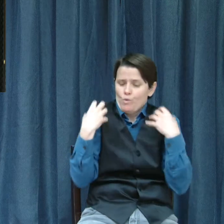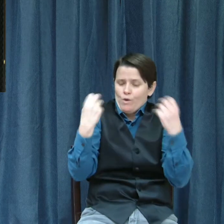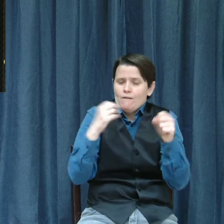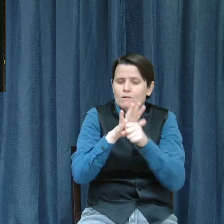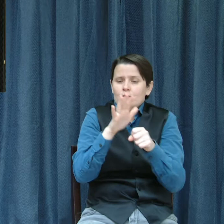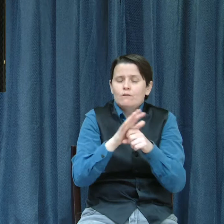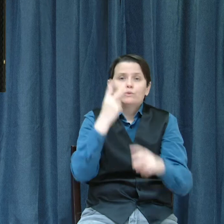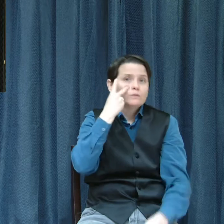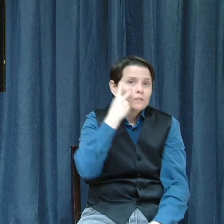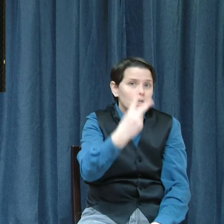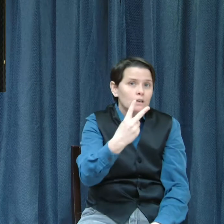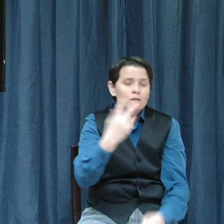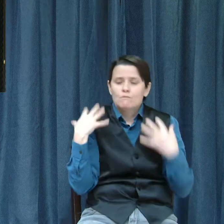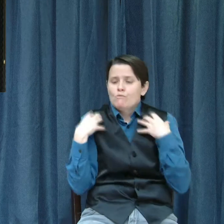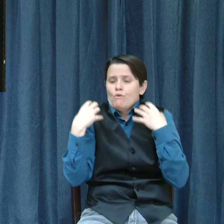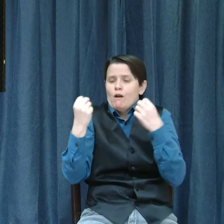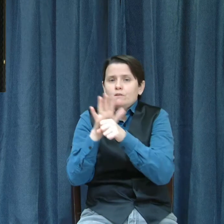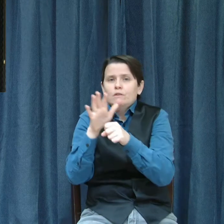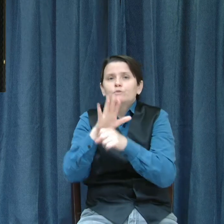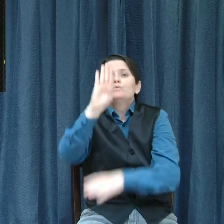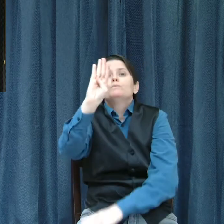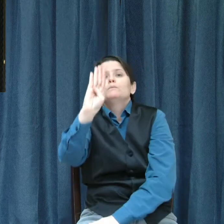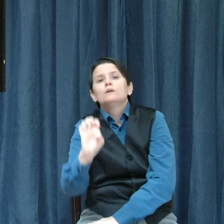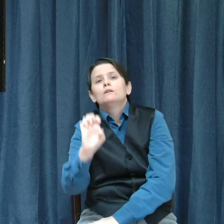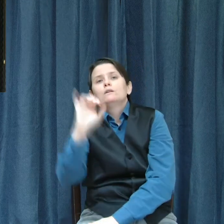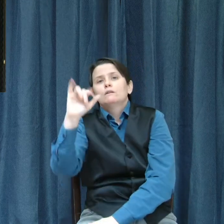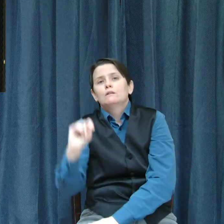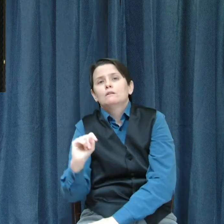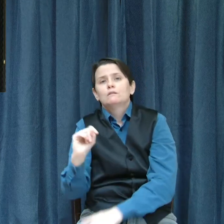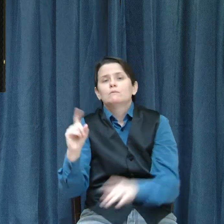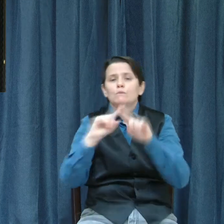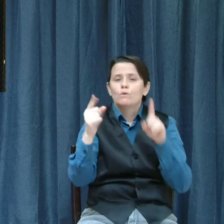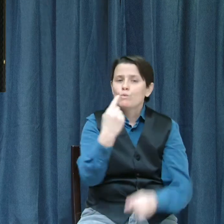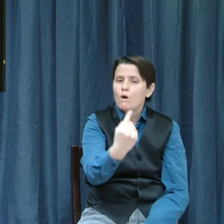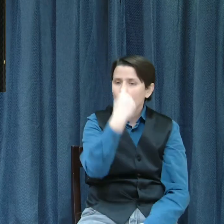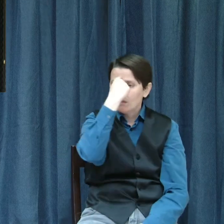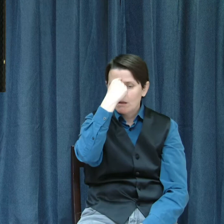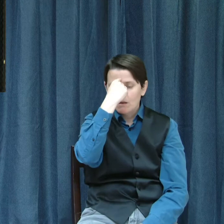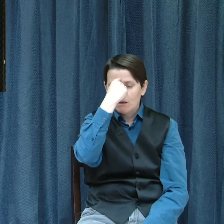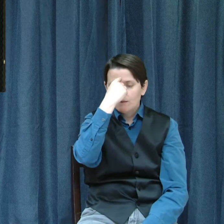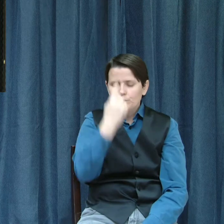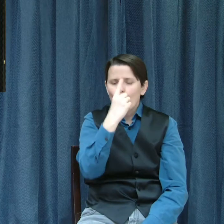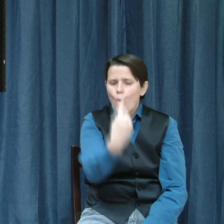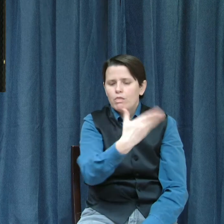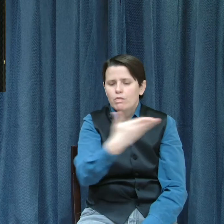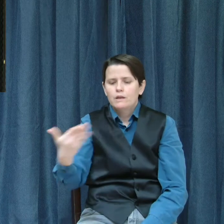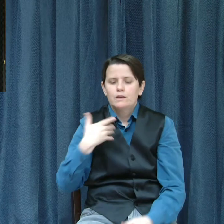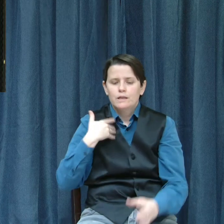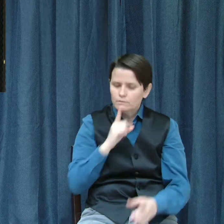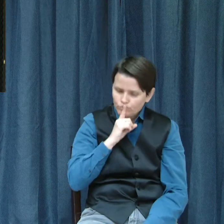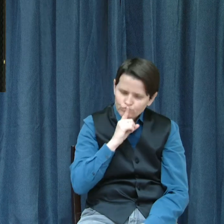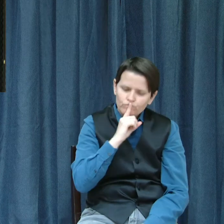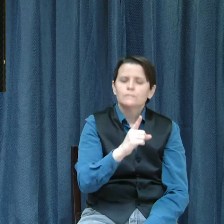is certain. If we merge mercy with might and might with right, then